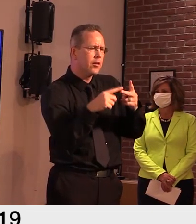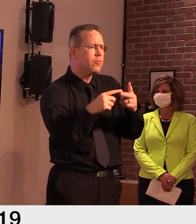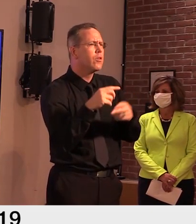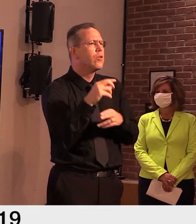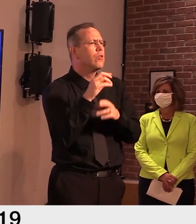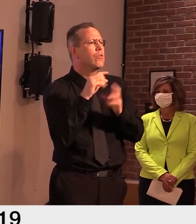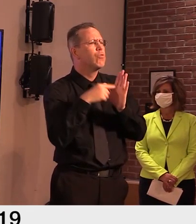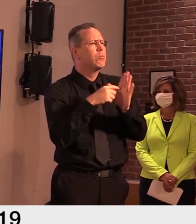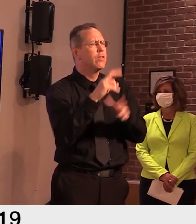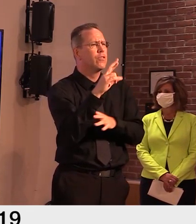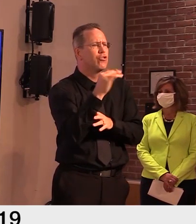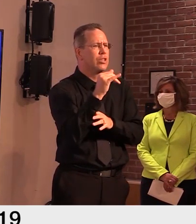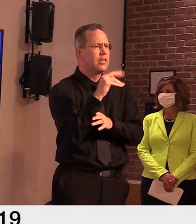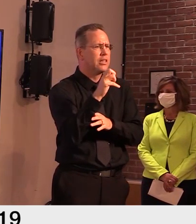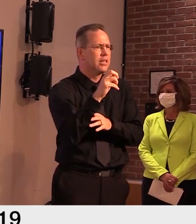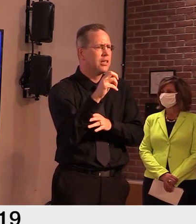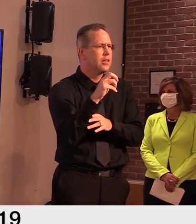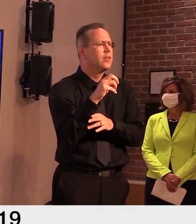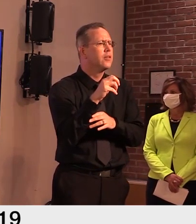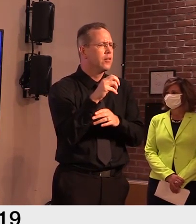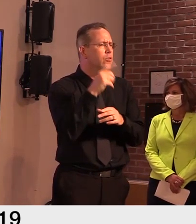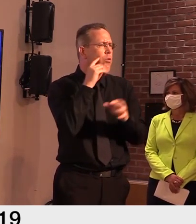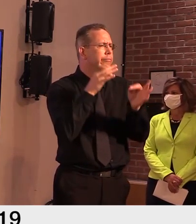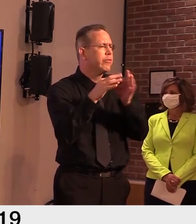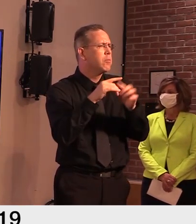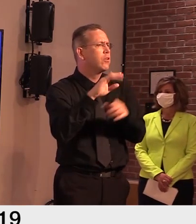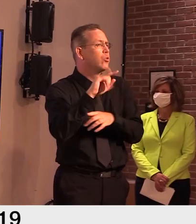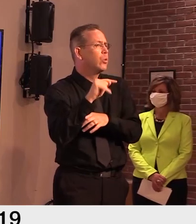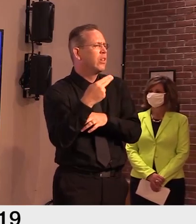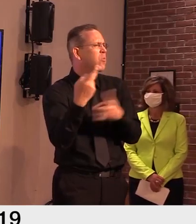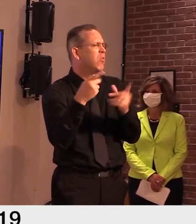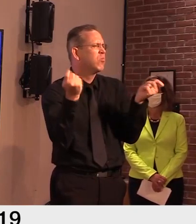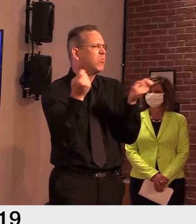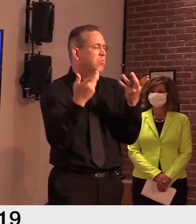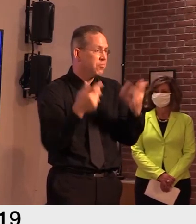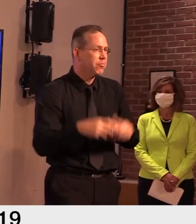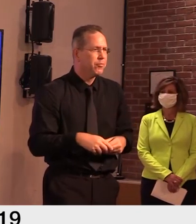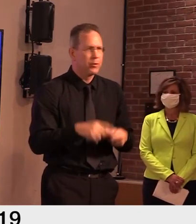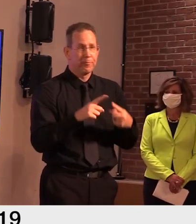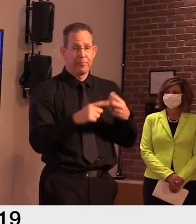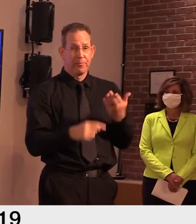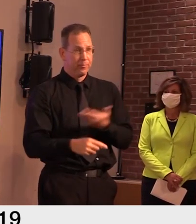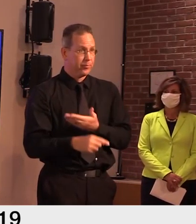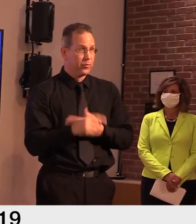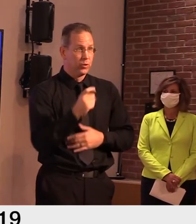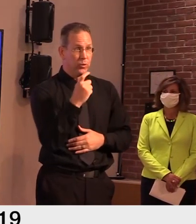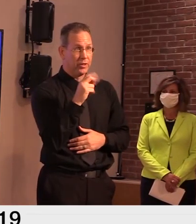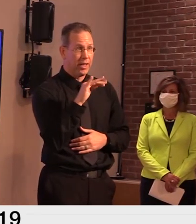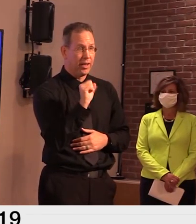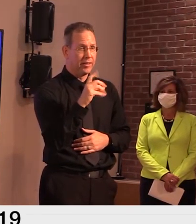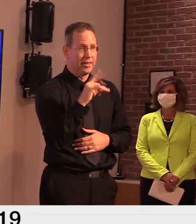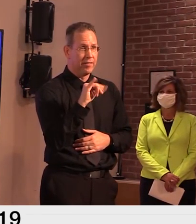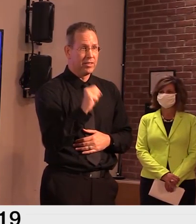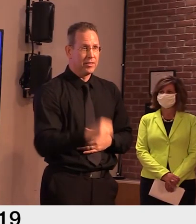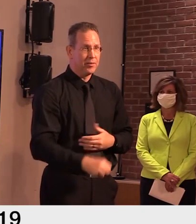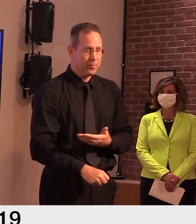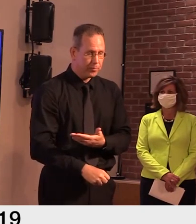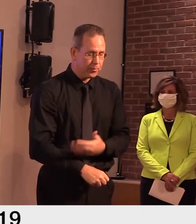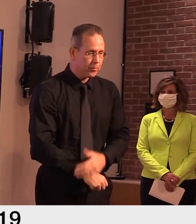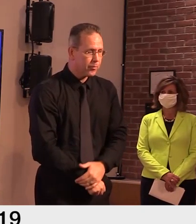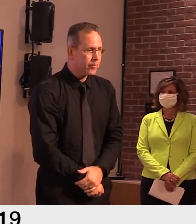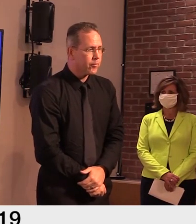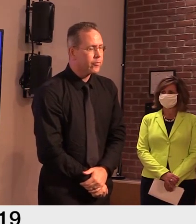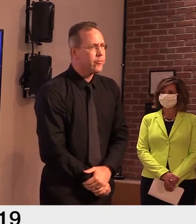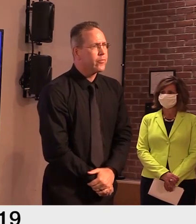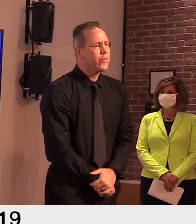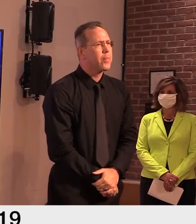Davis to talk about how we can keep advancing equity in the present day, and then we'll hear from Representative Christie about the history